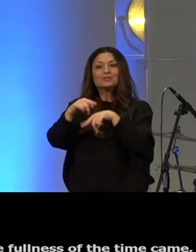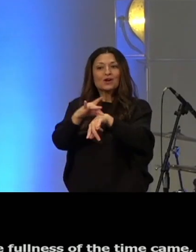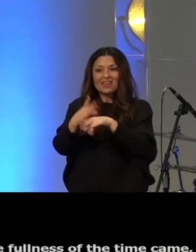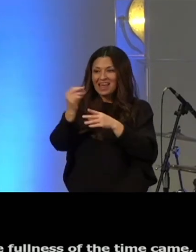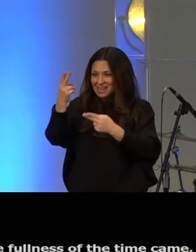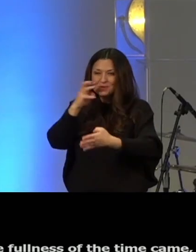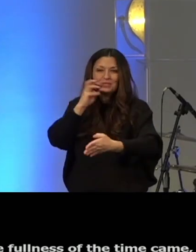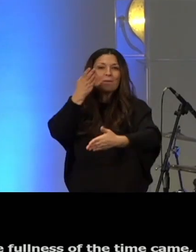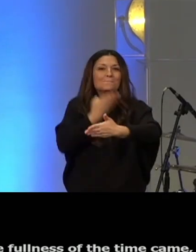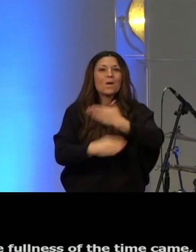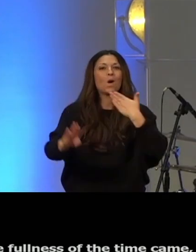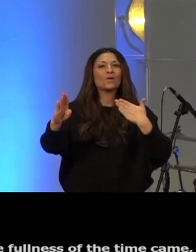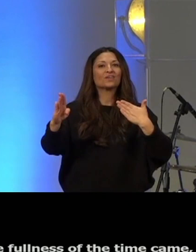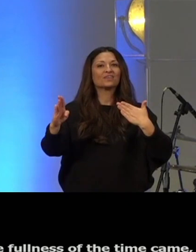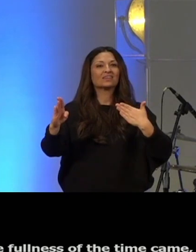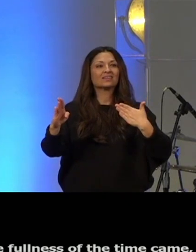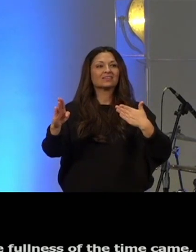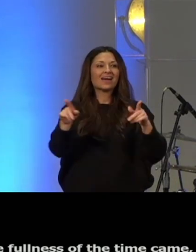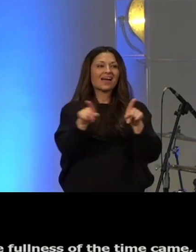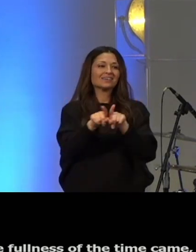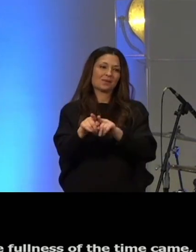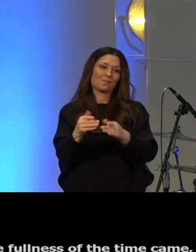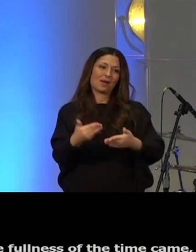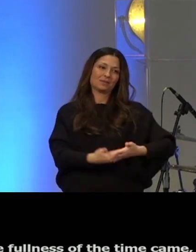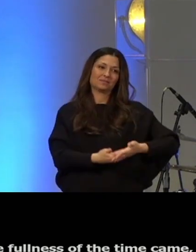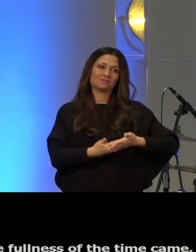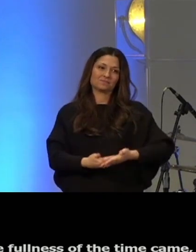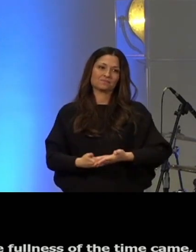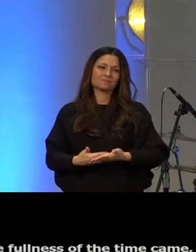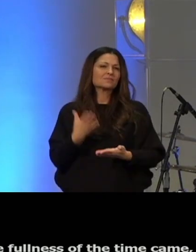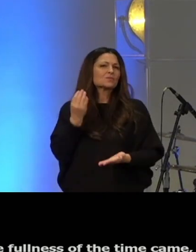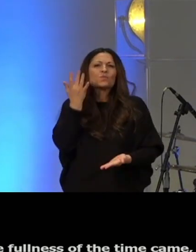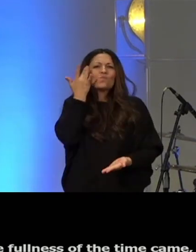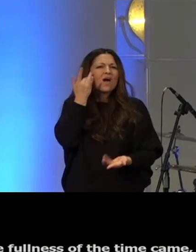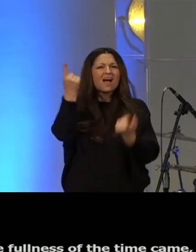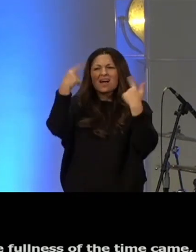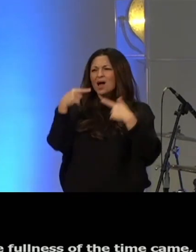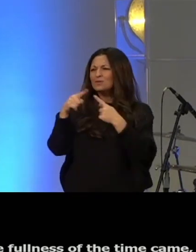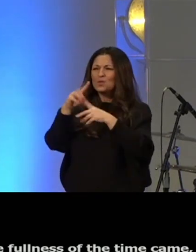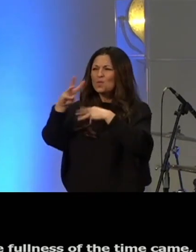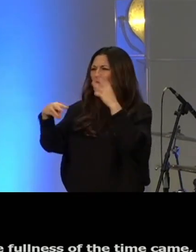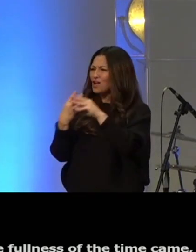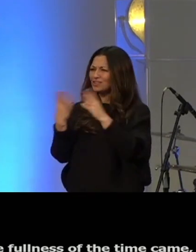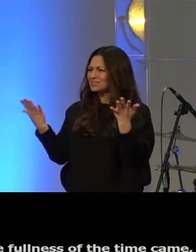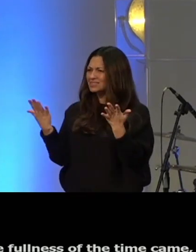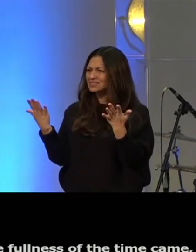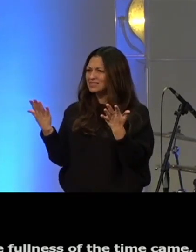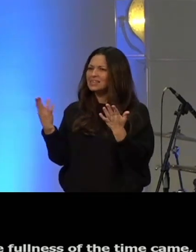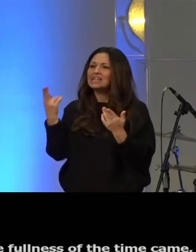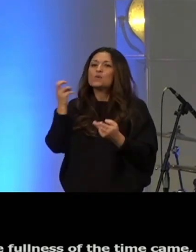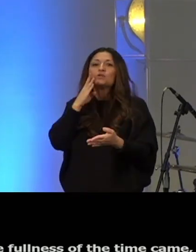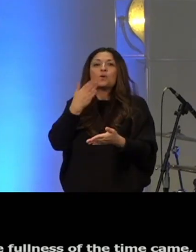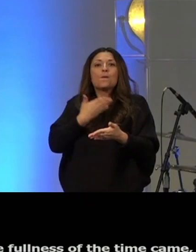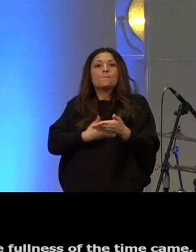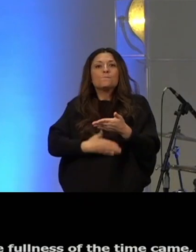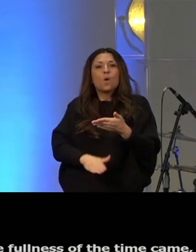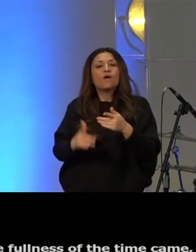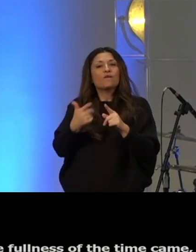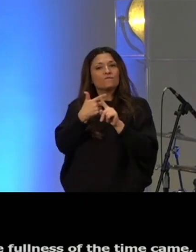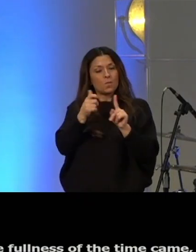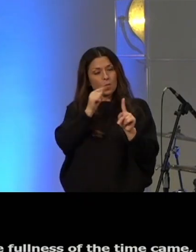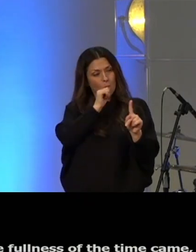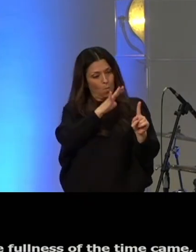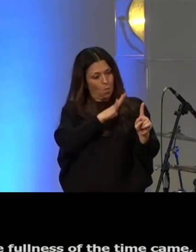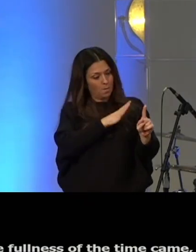born as a baby. And why did he come into the world? He was born a woman, born